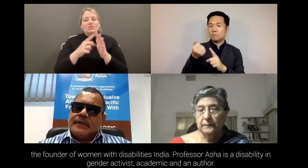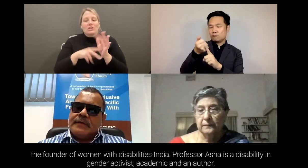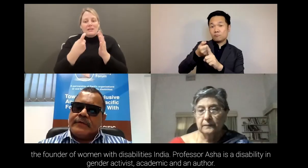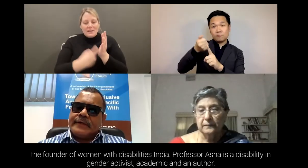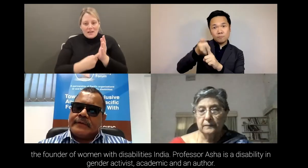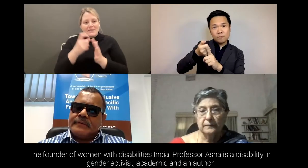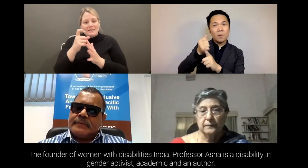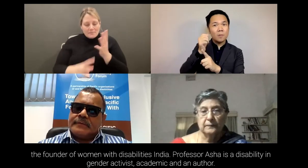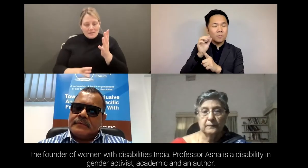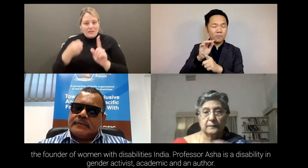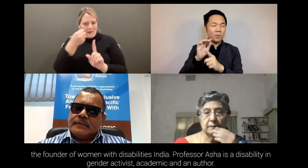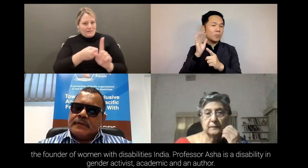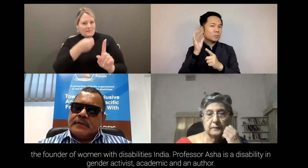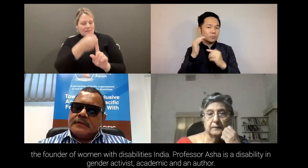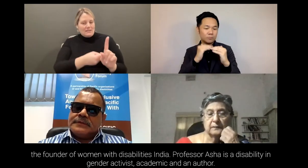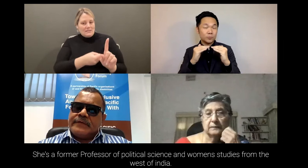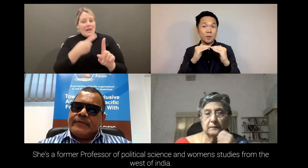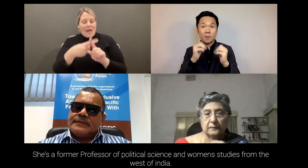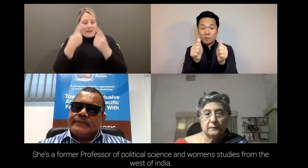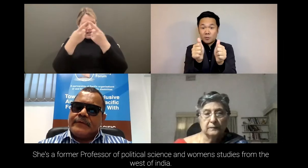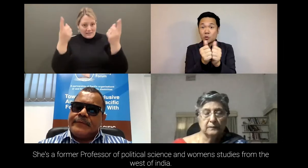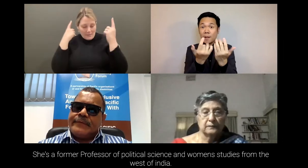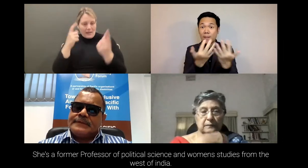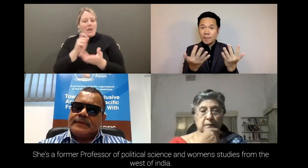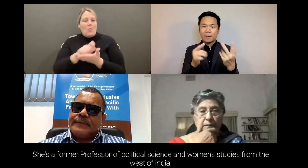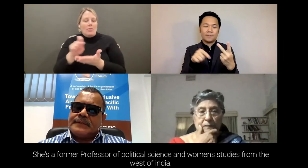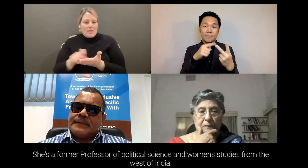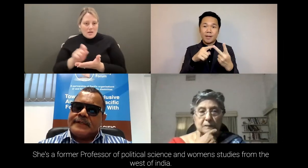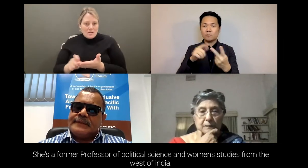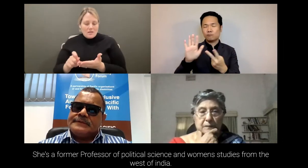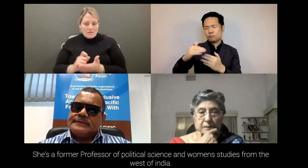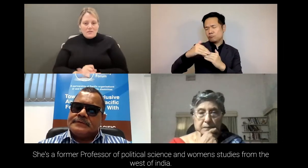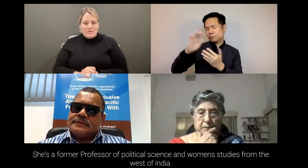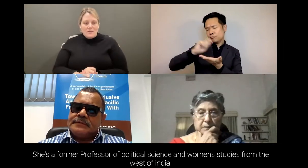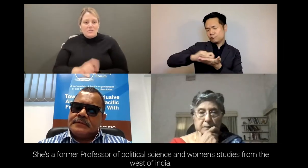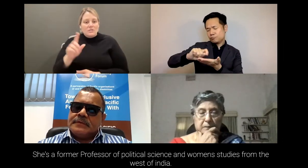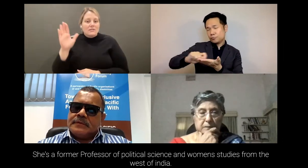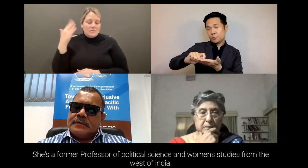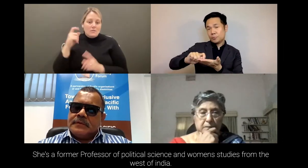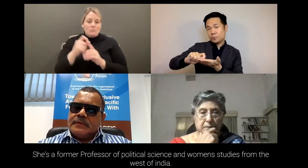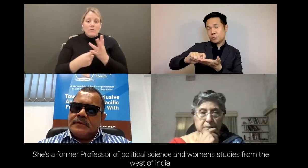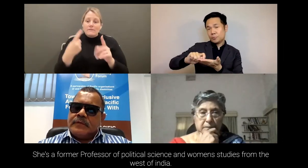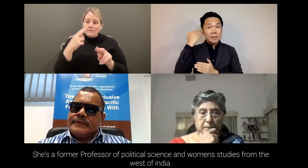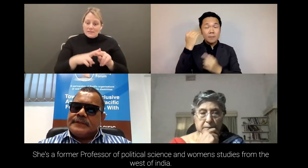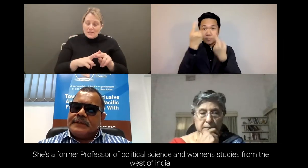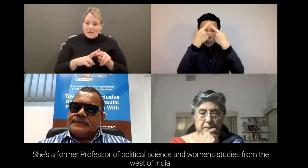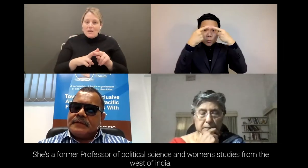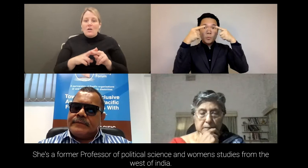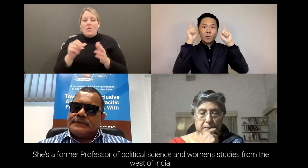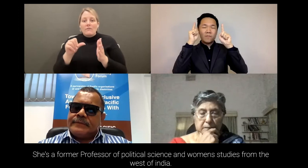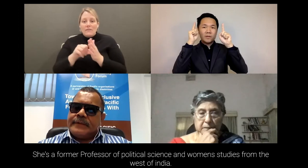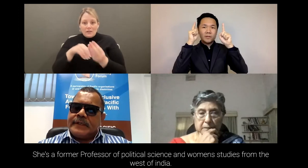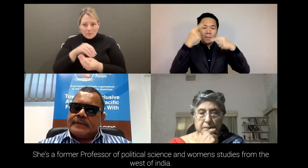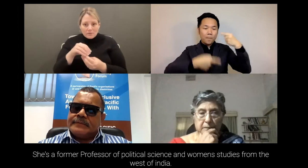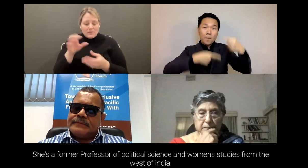academic, and author. She's a former professor of political science and women's studies in